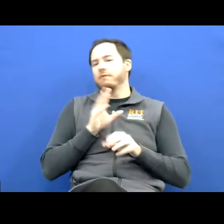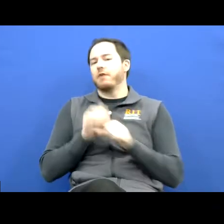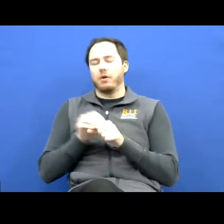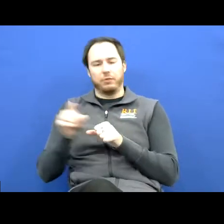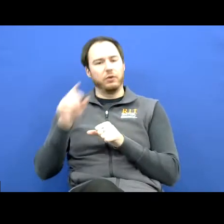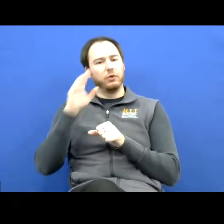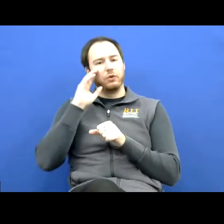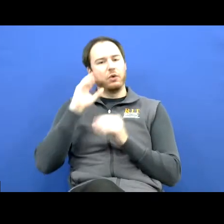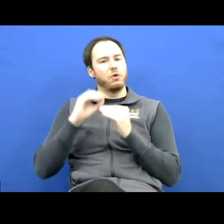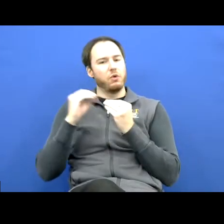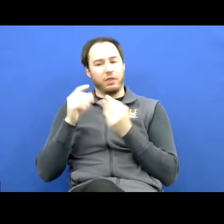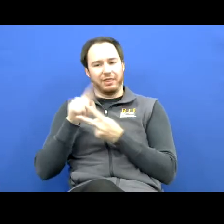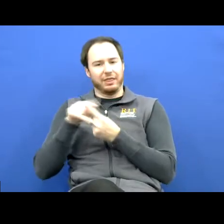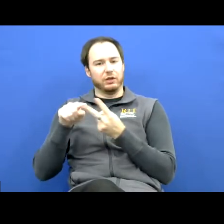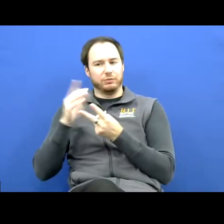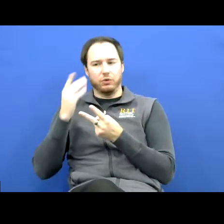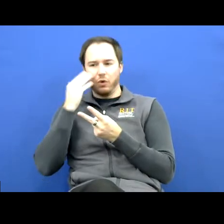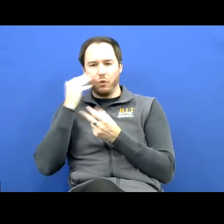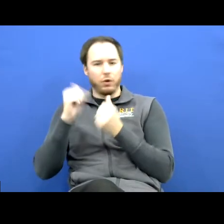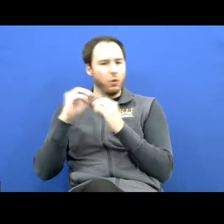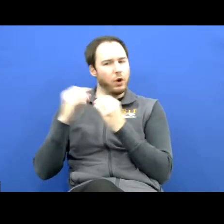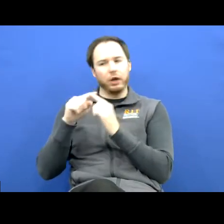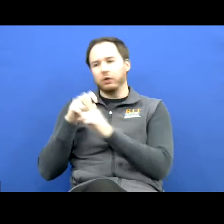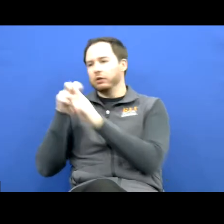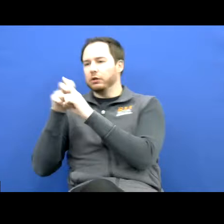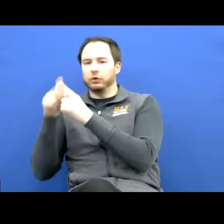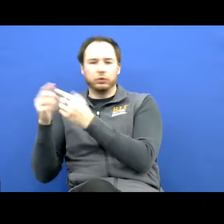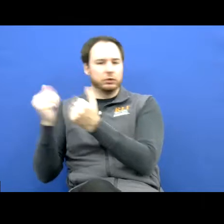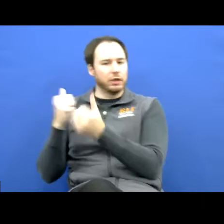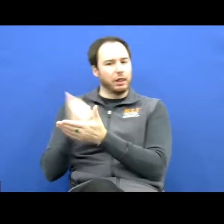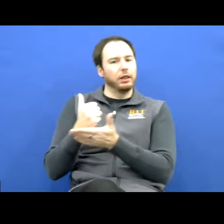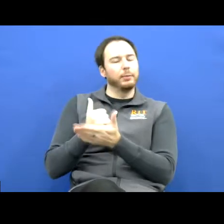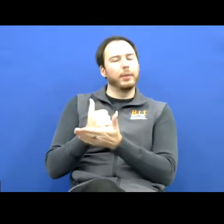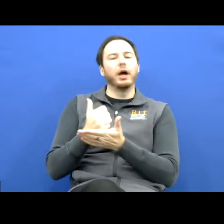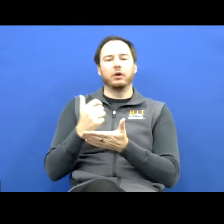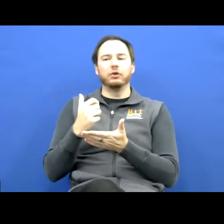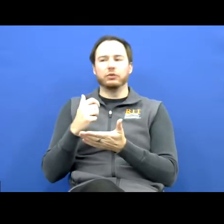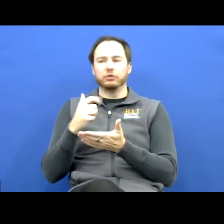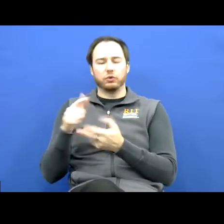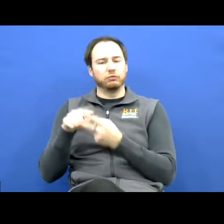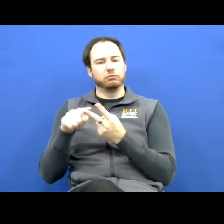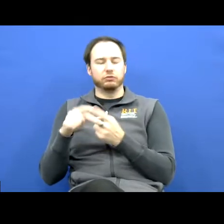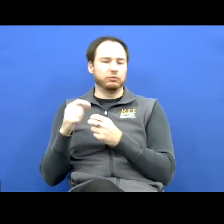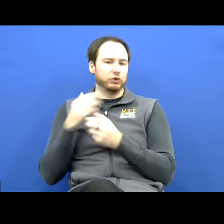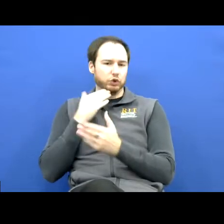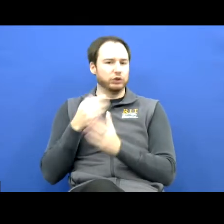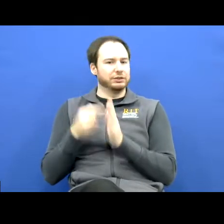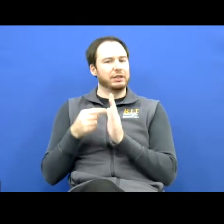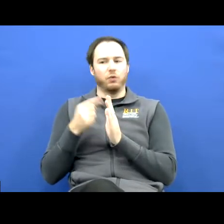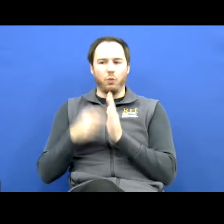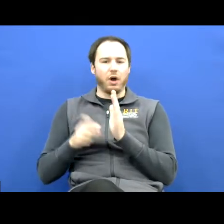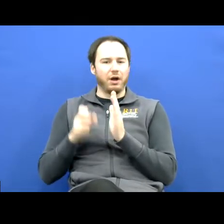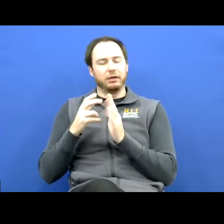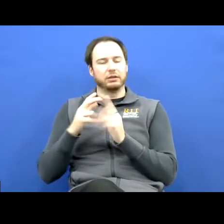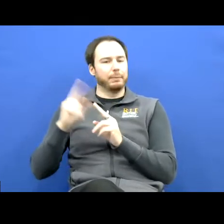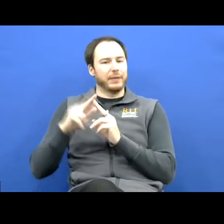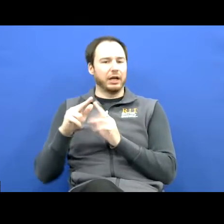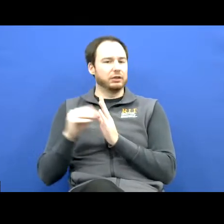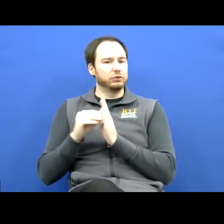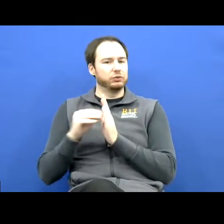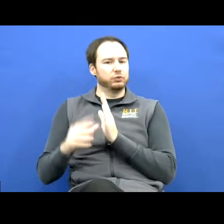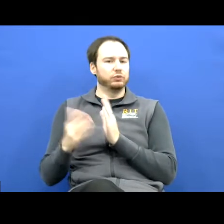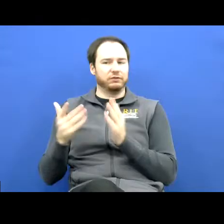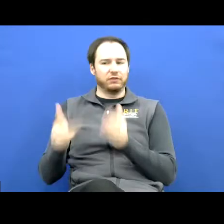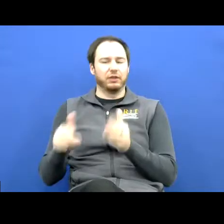is willing and able to help that out. I really think a strong example of the best of what we have here